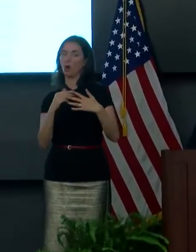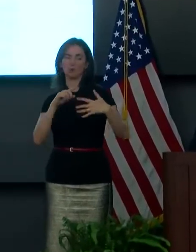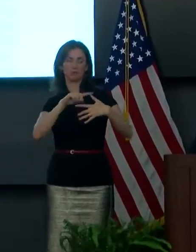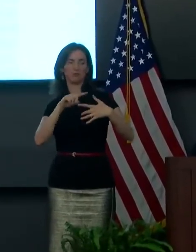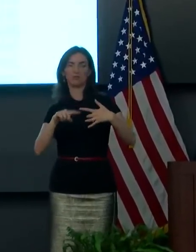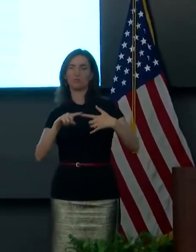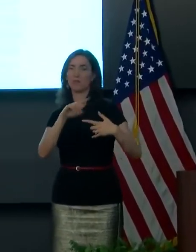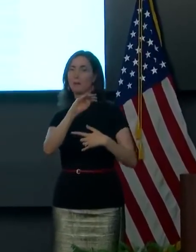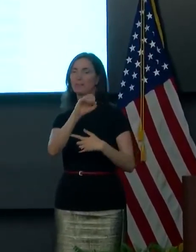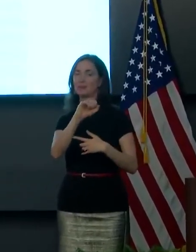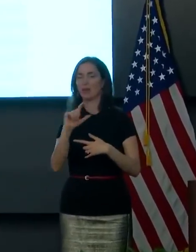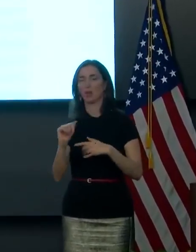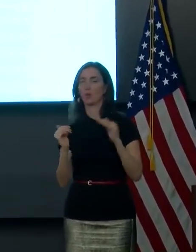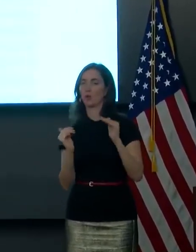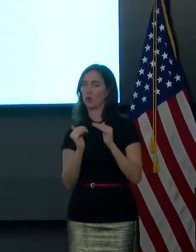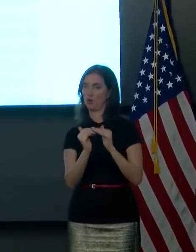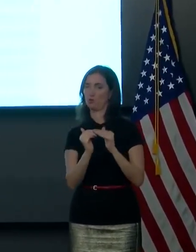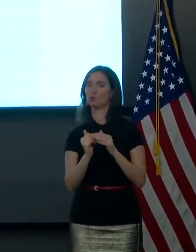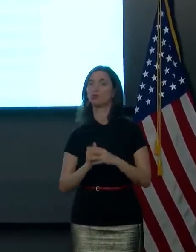think